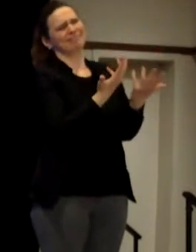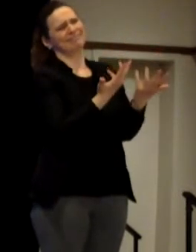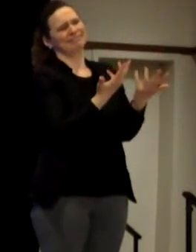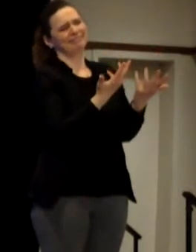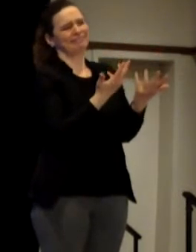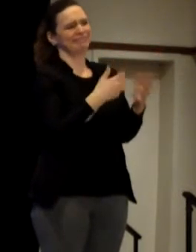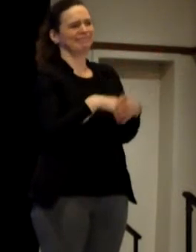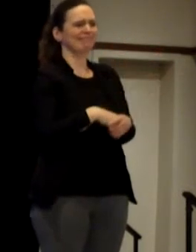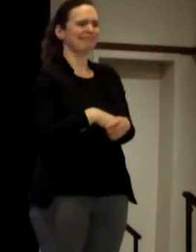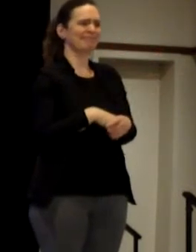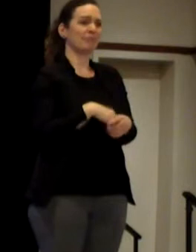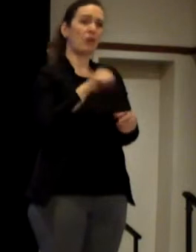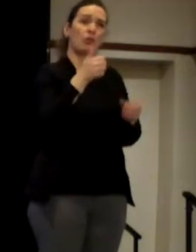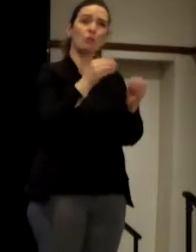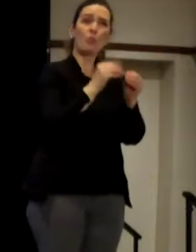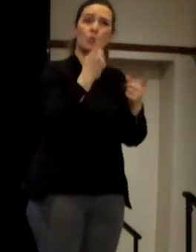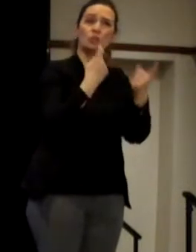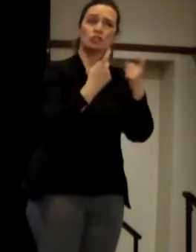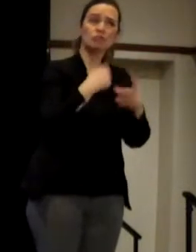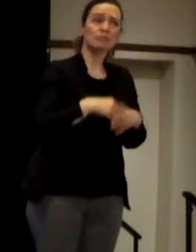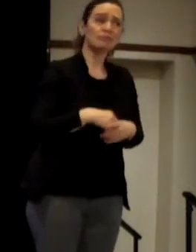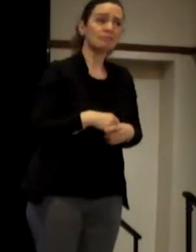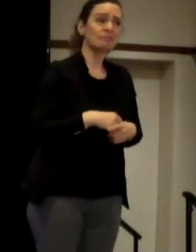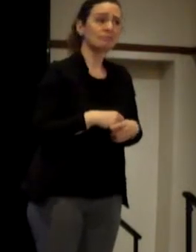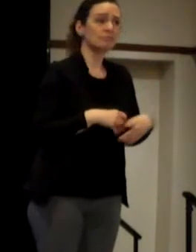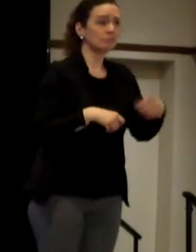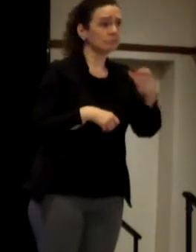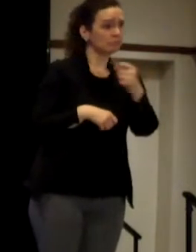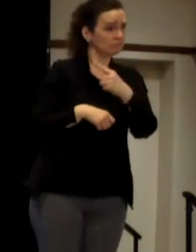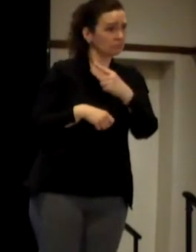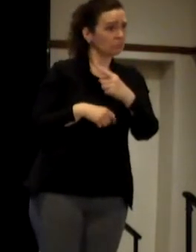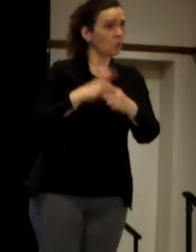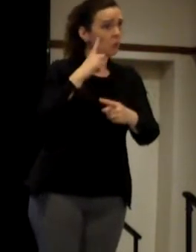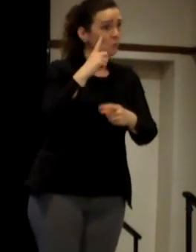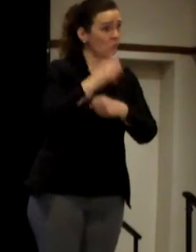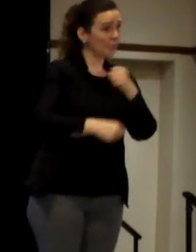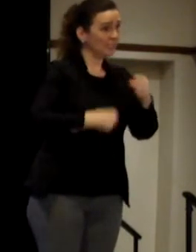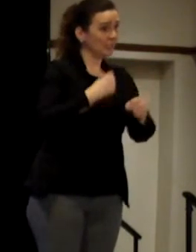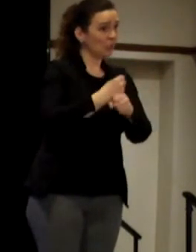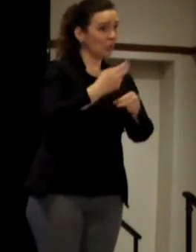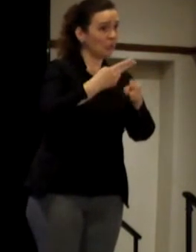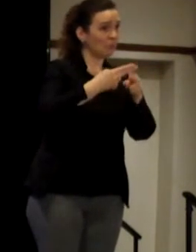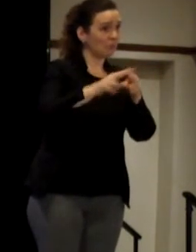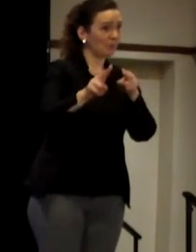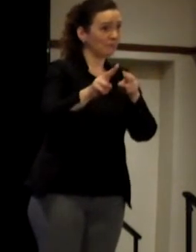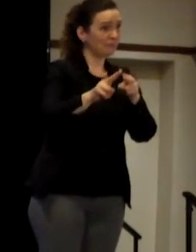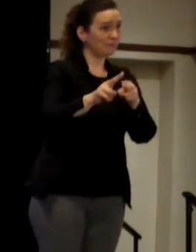Anything else? It took you a whole year to keep your briefings to 30 minutes. Wow, we're getting good at it. Thanks, everybody.